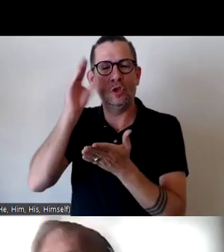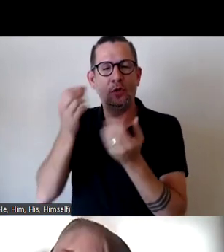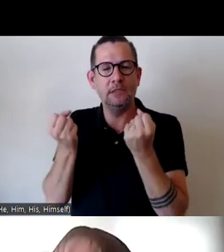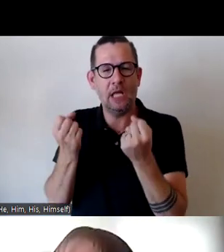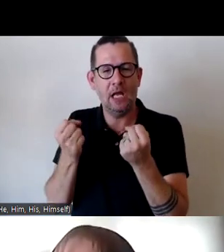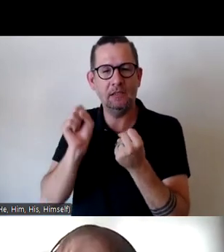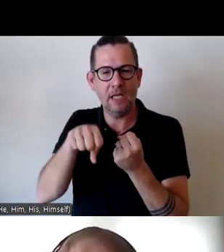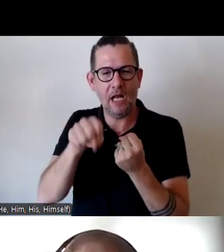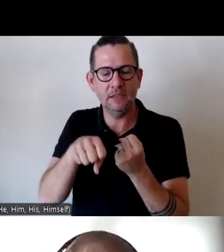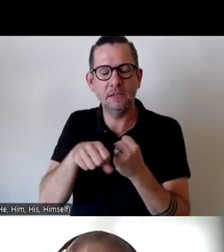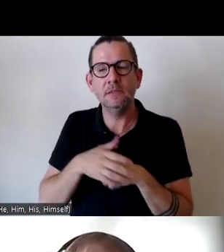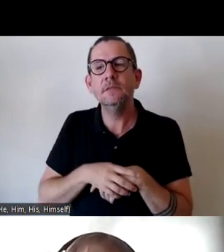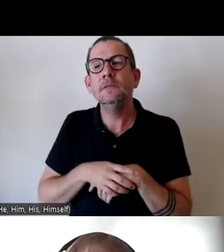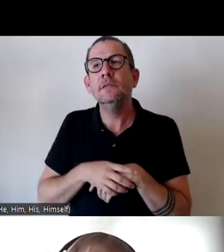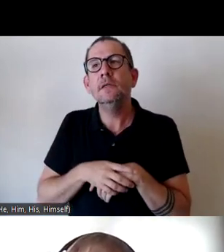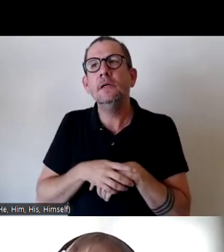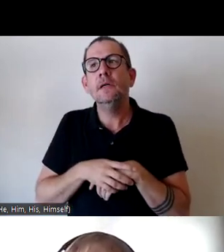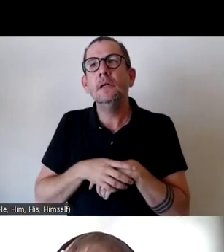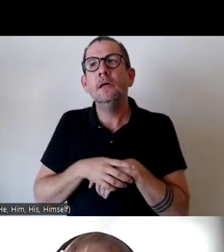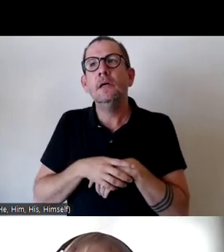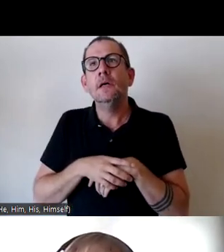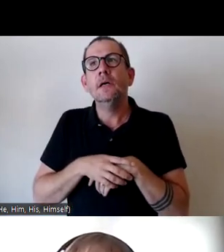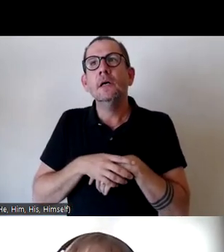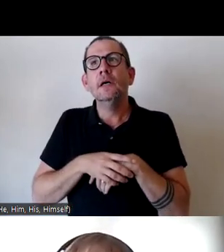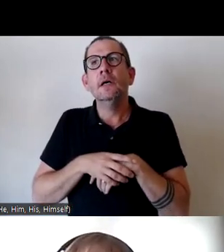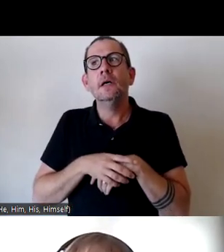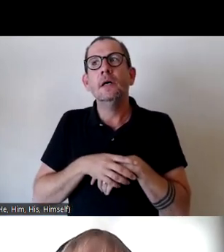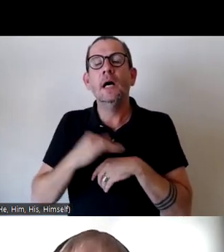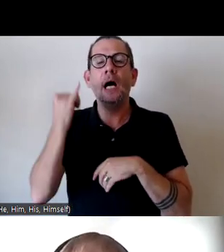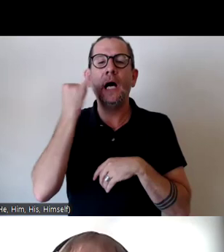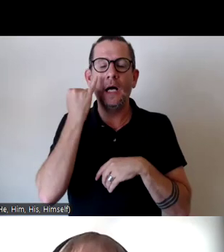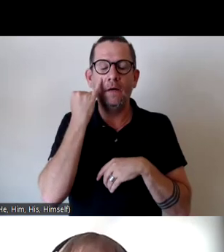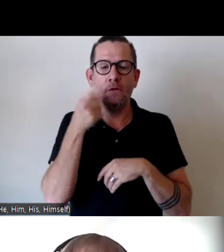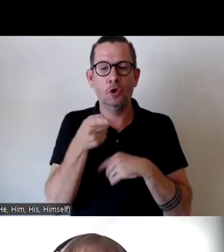Finger spelling typically is like a good start to get into ASL.